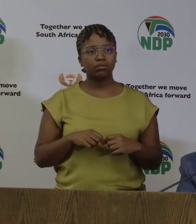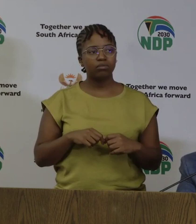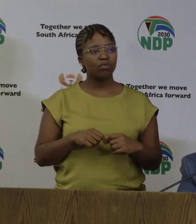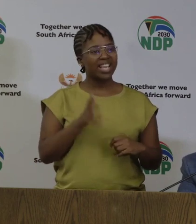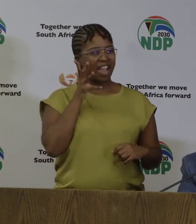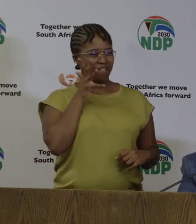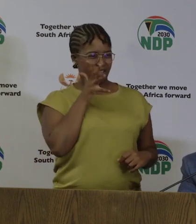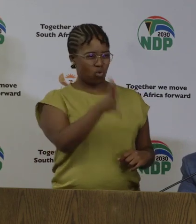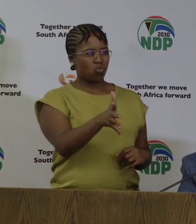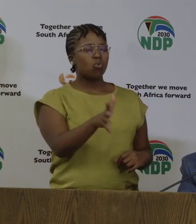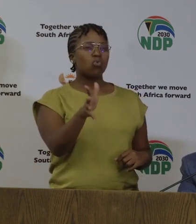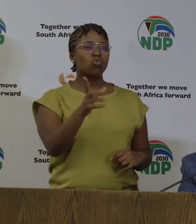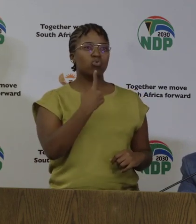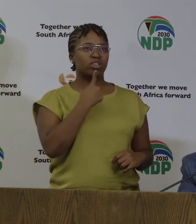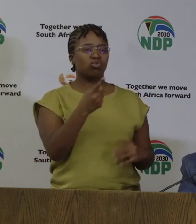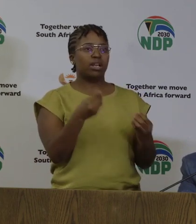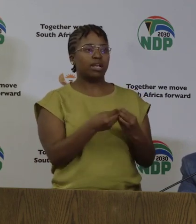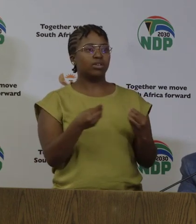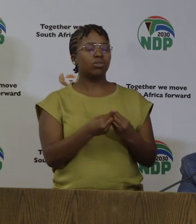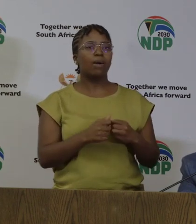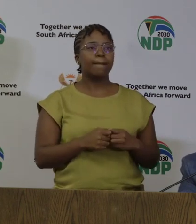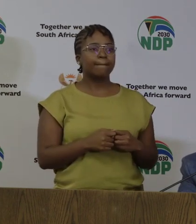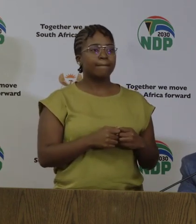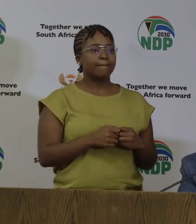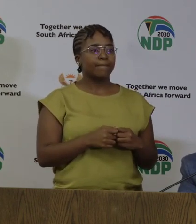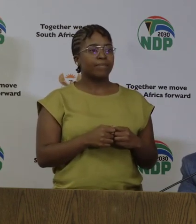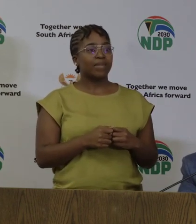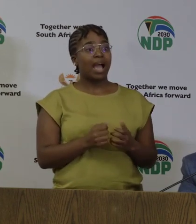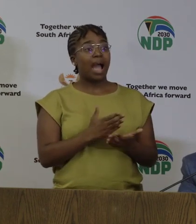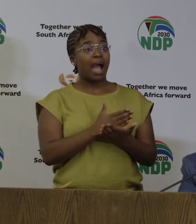Ngifuna ukuyisho lento ukuthi nalabo bafundi